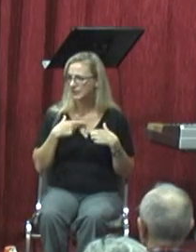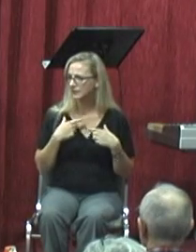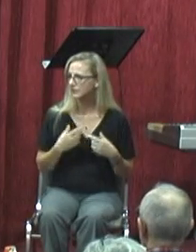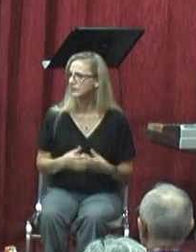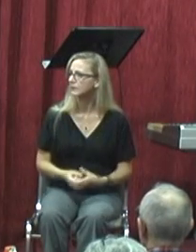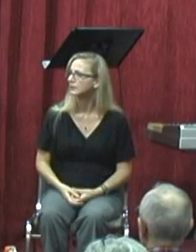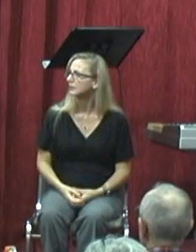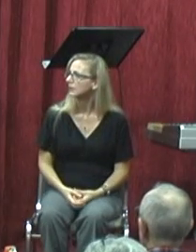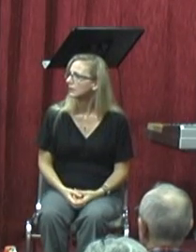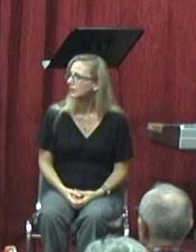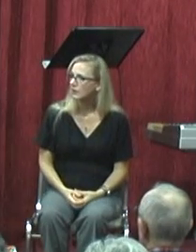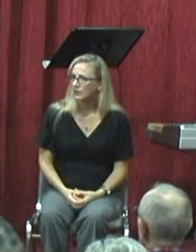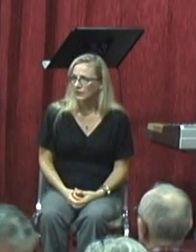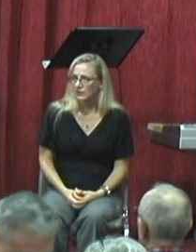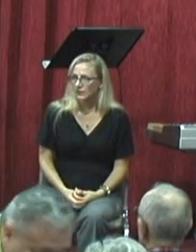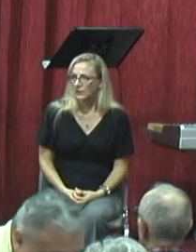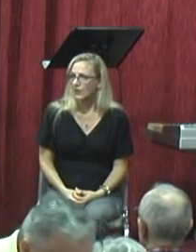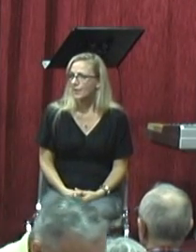Covenant parallels are.